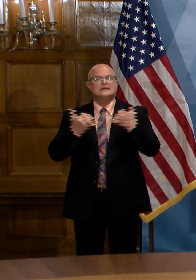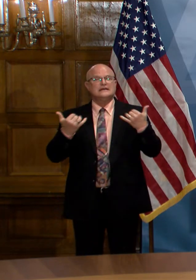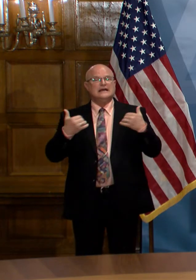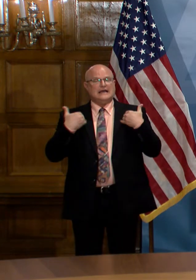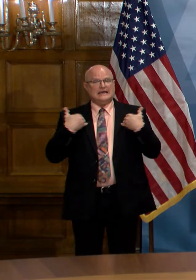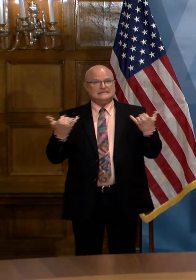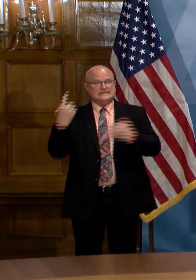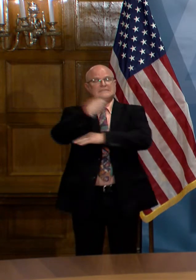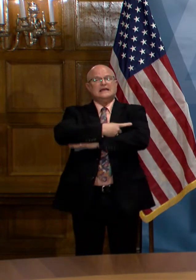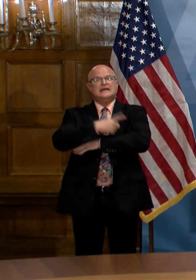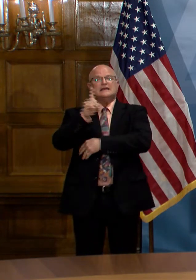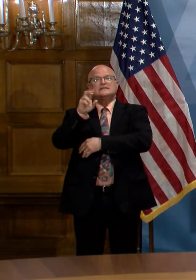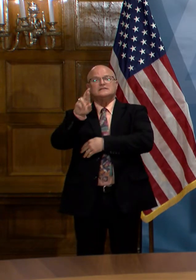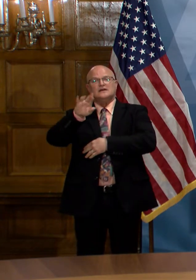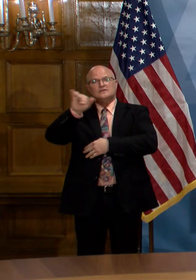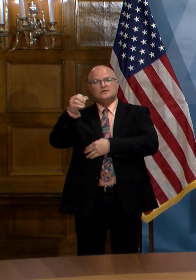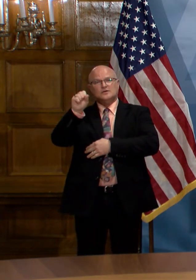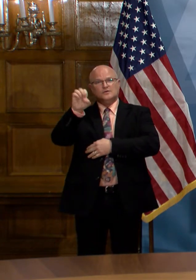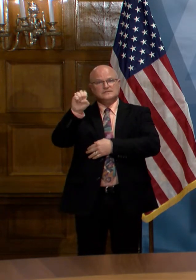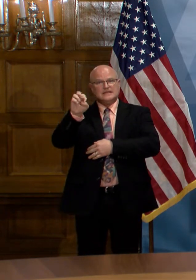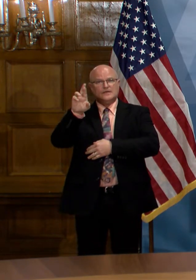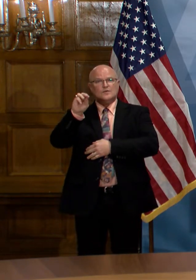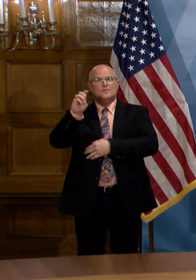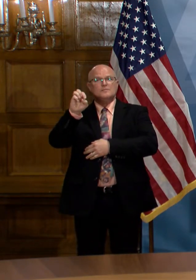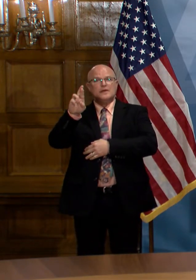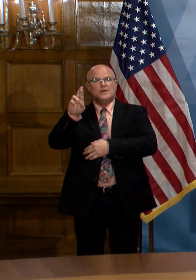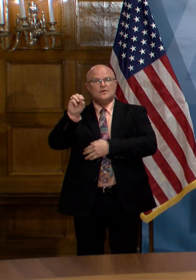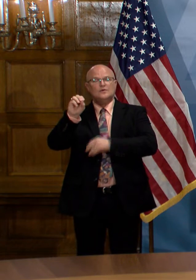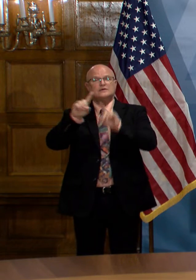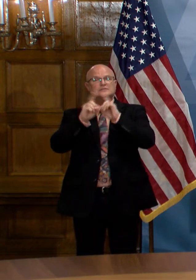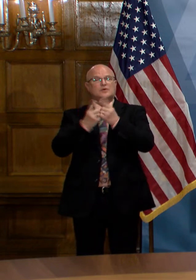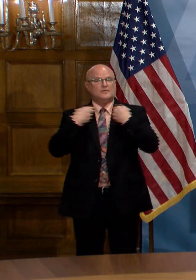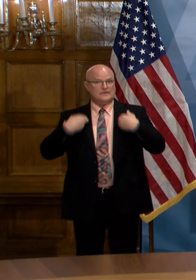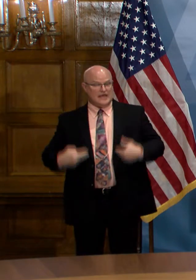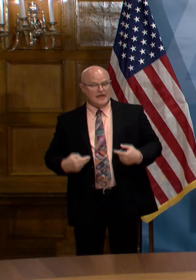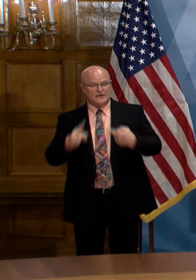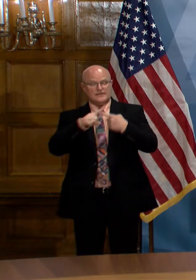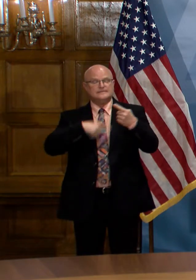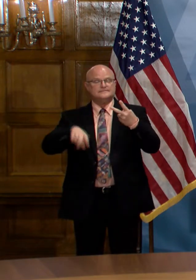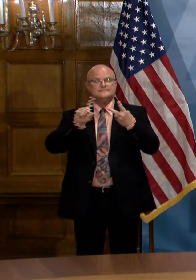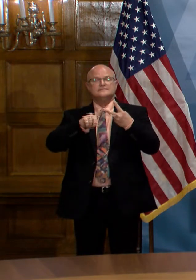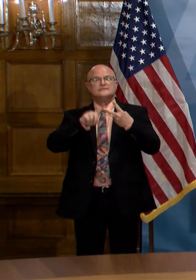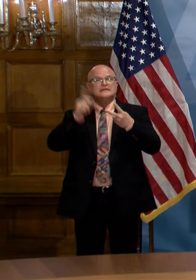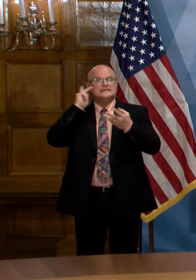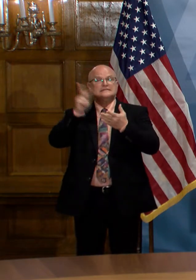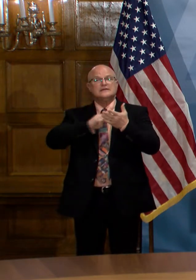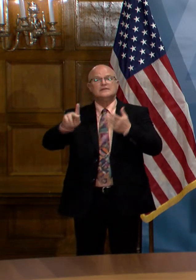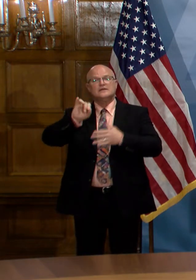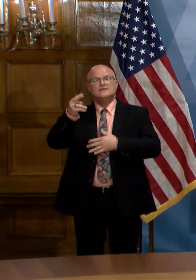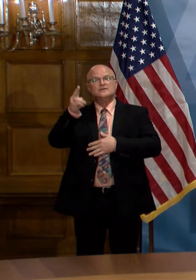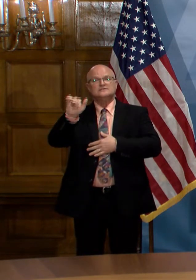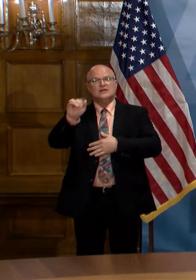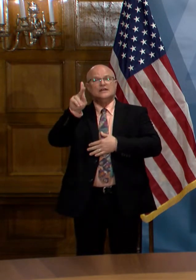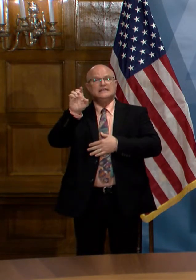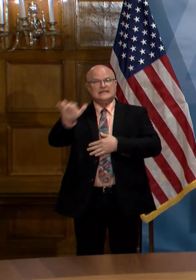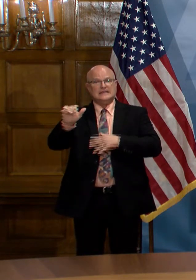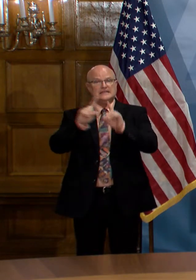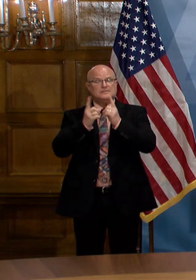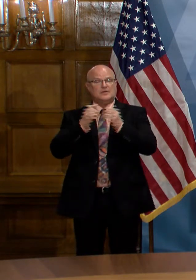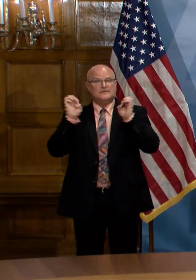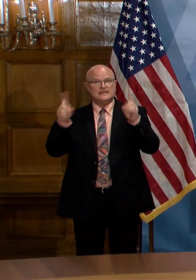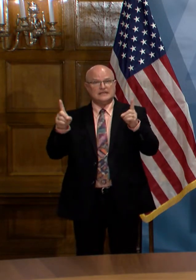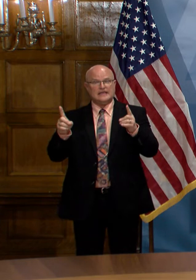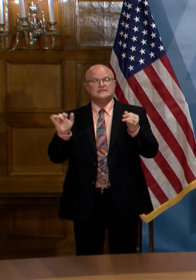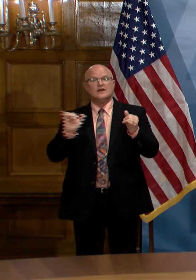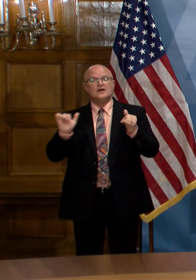today by Dr. Jose Romero of the Department of Health, along with Secretary Johnny Key of the Department of Education. And today